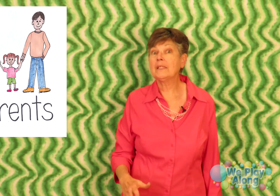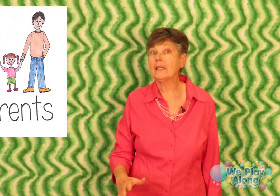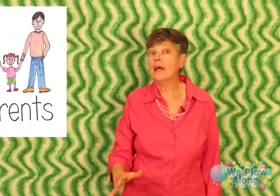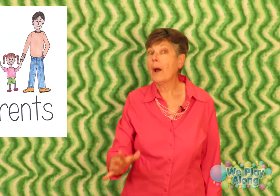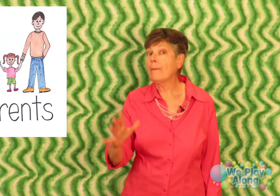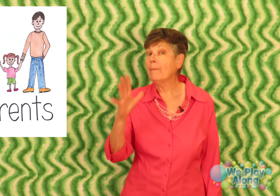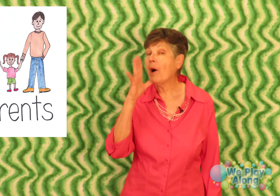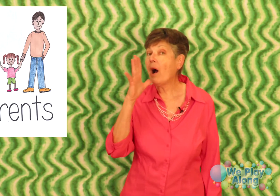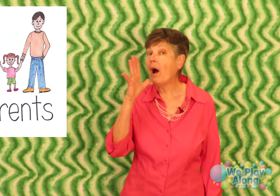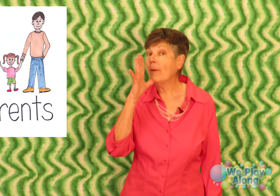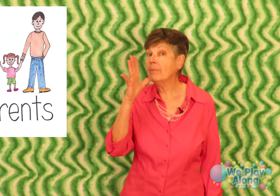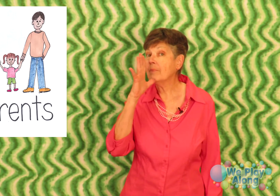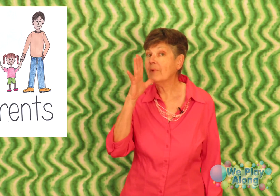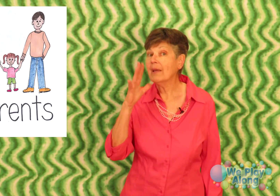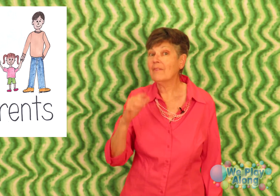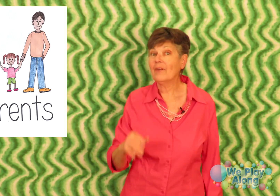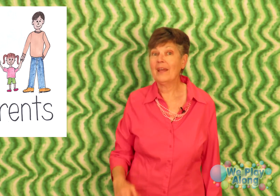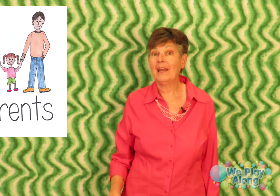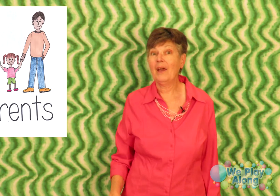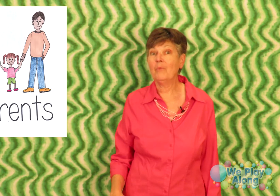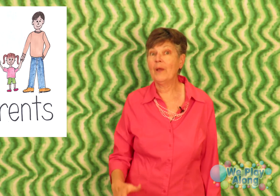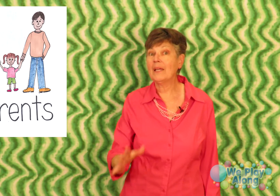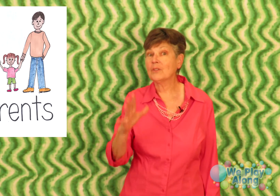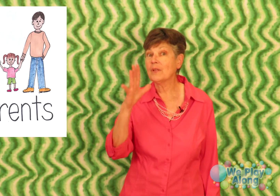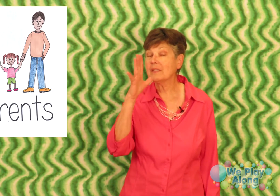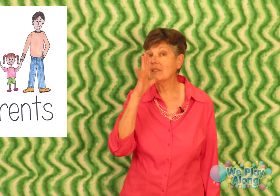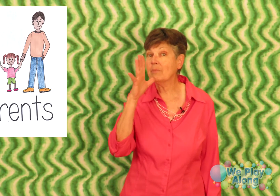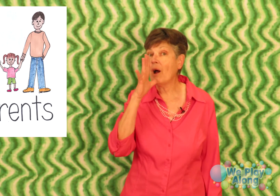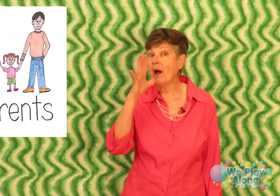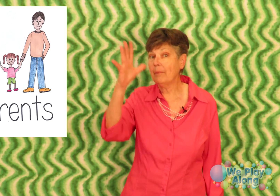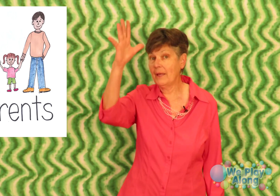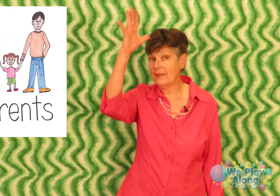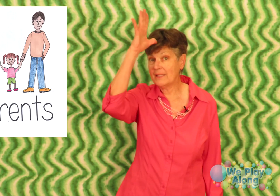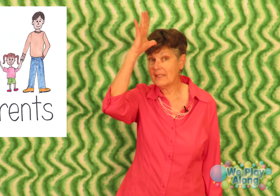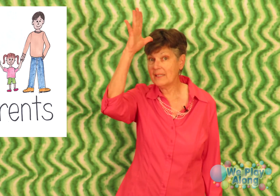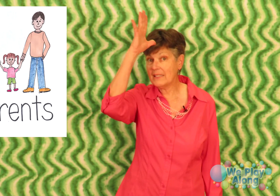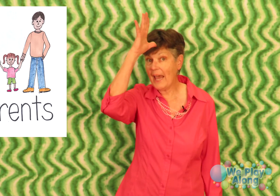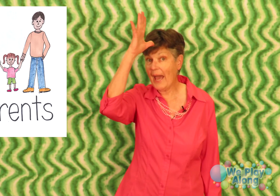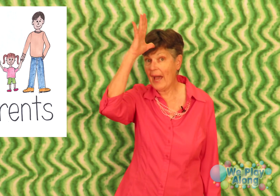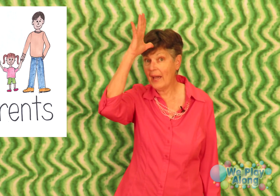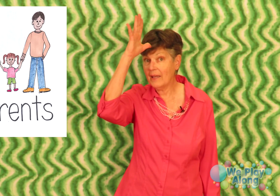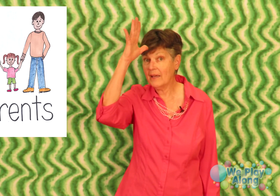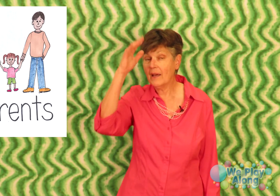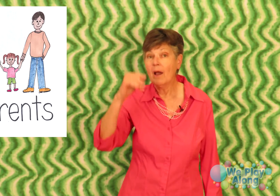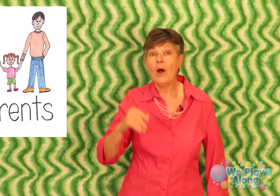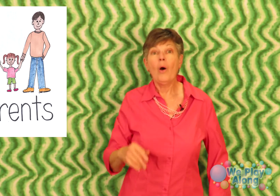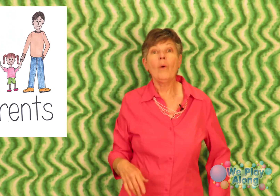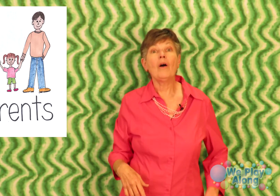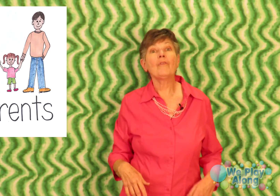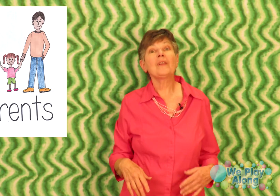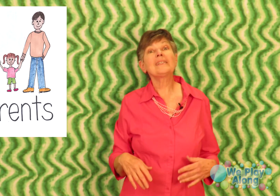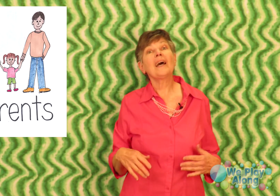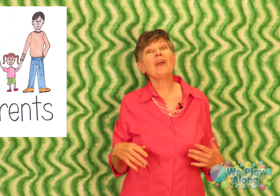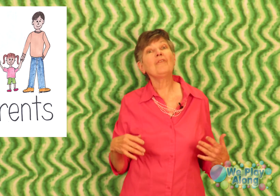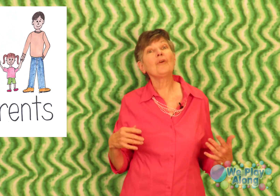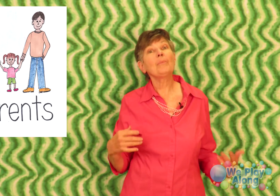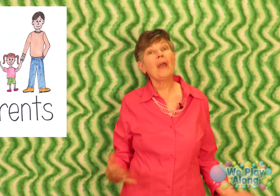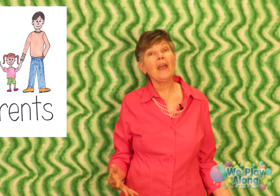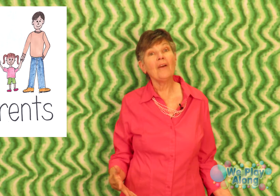did mom in M week. So this is mom and this is dad. Well, for the sign for